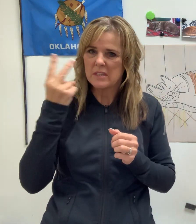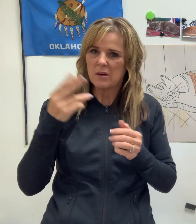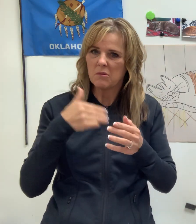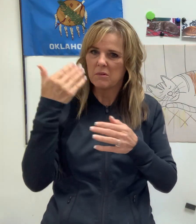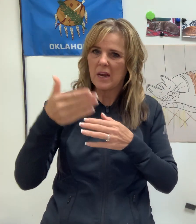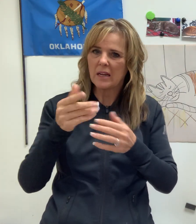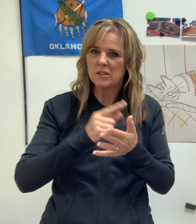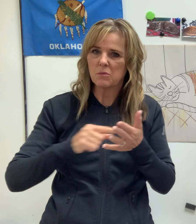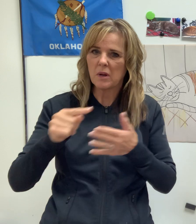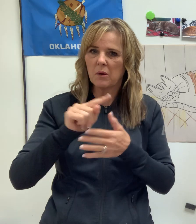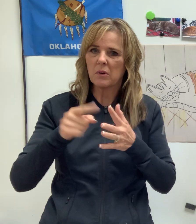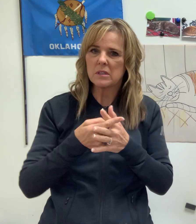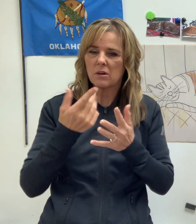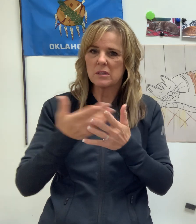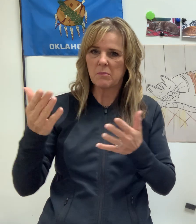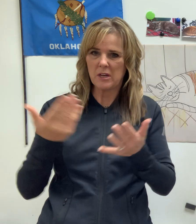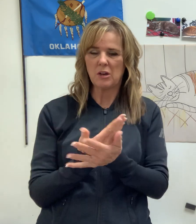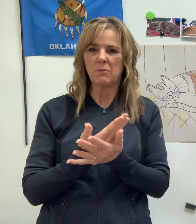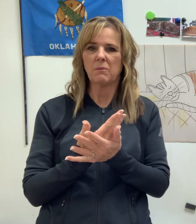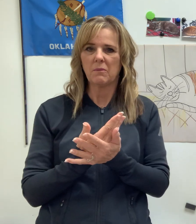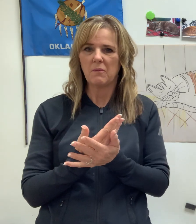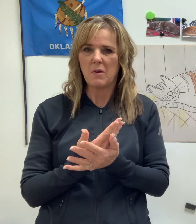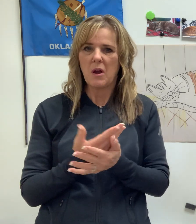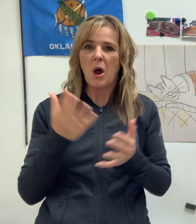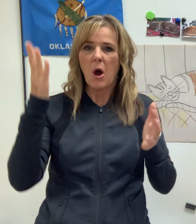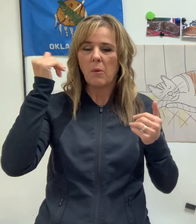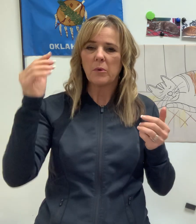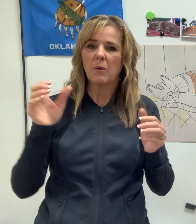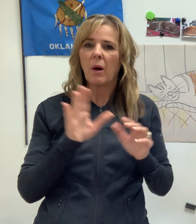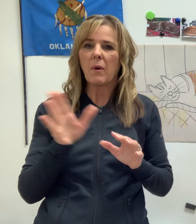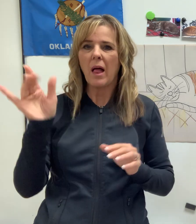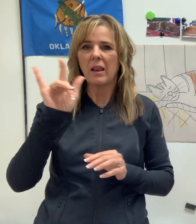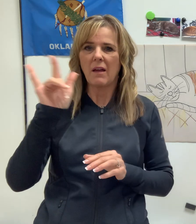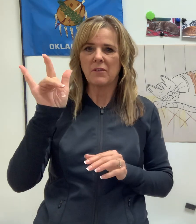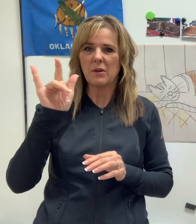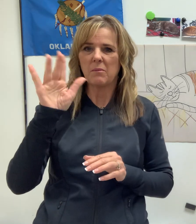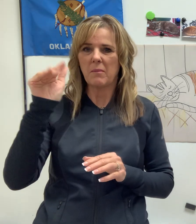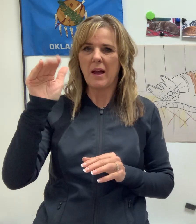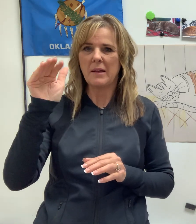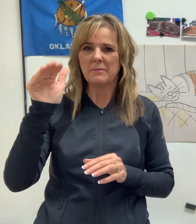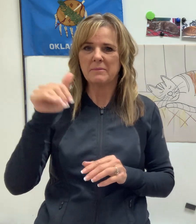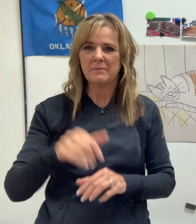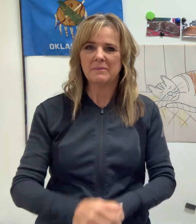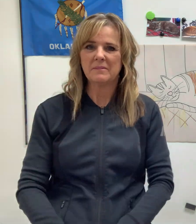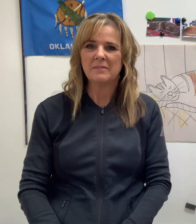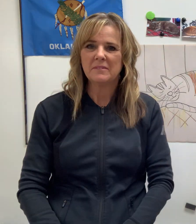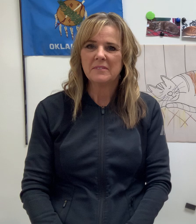you next week. We're going to start something new. So, hope you guys are well. Love you all. Bye.